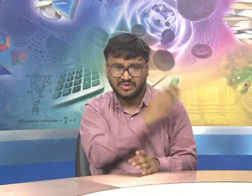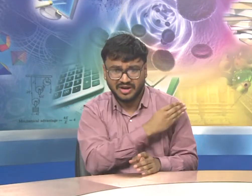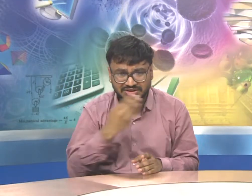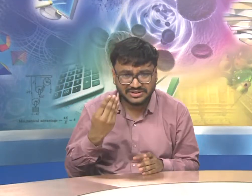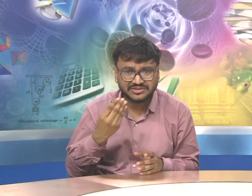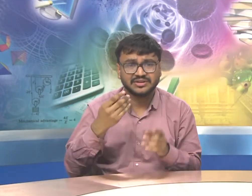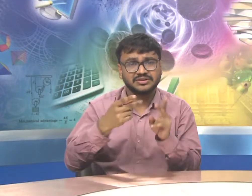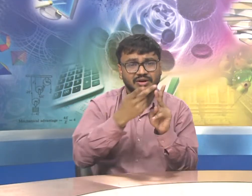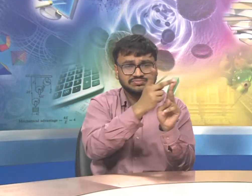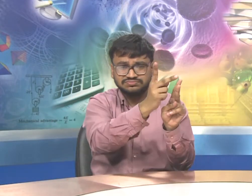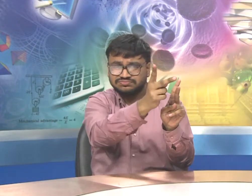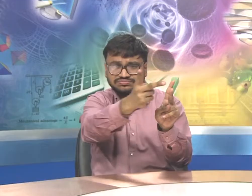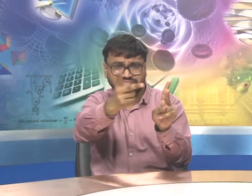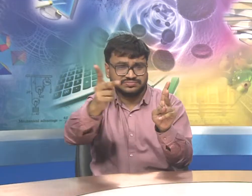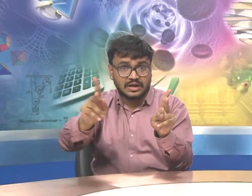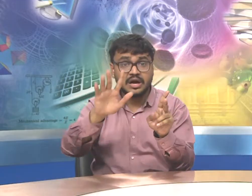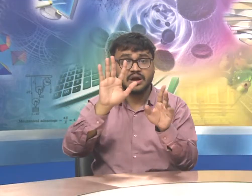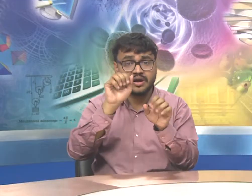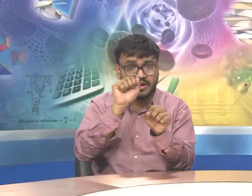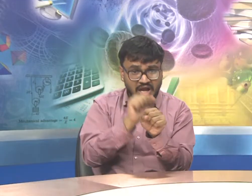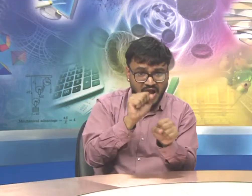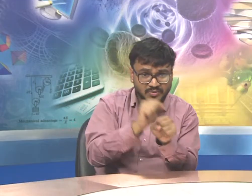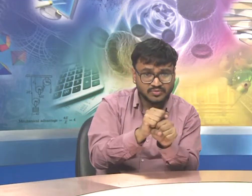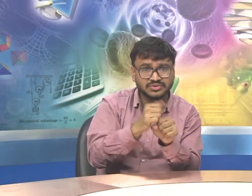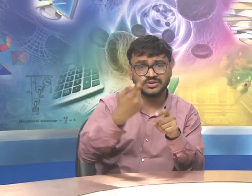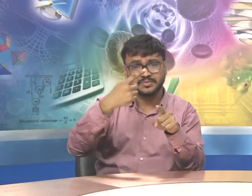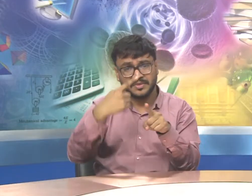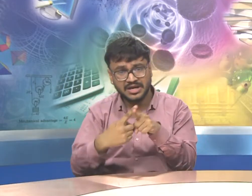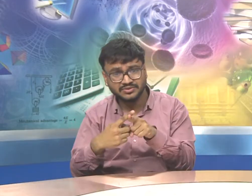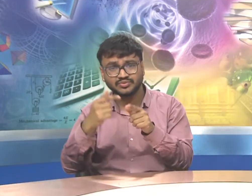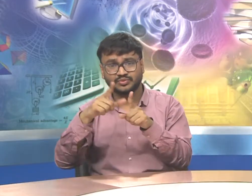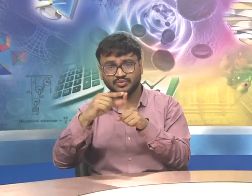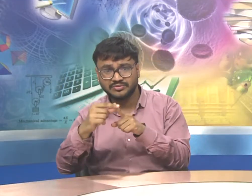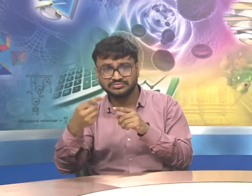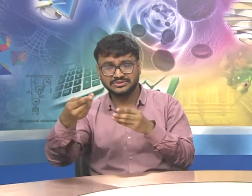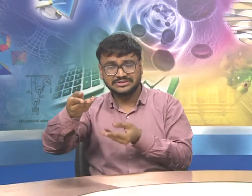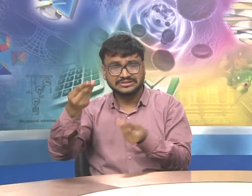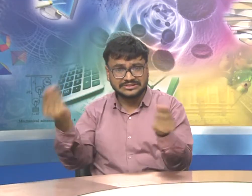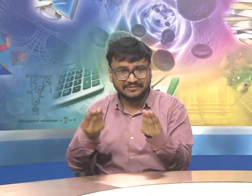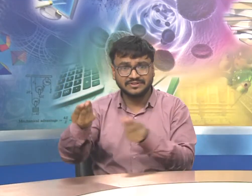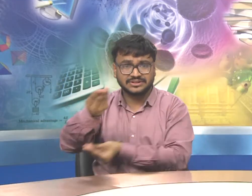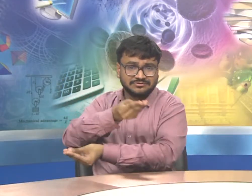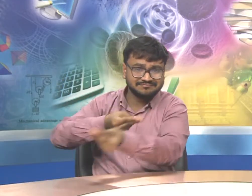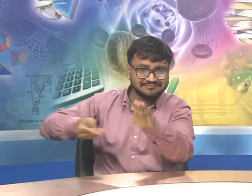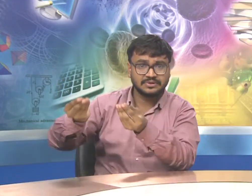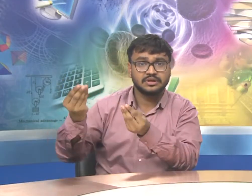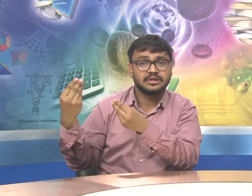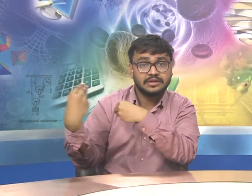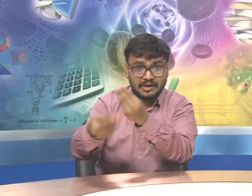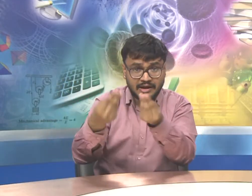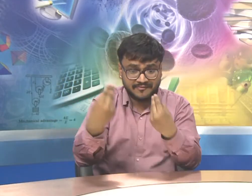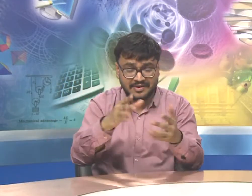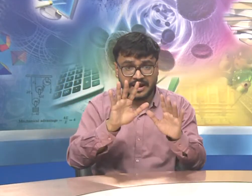It has stood guard of linguistic rights of minorities, religious right of the